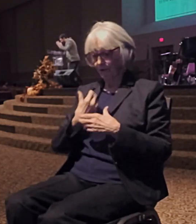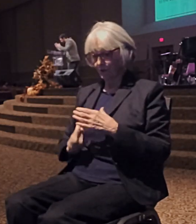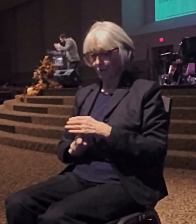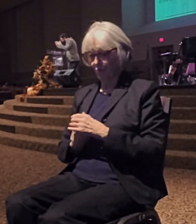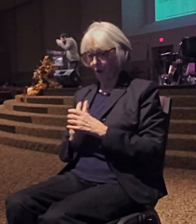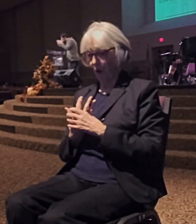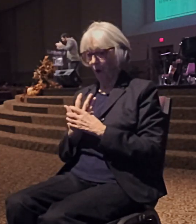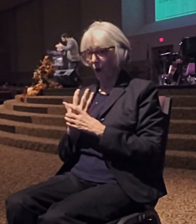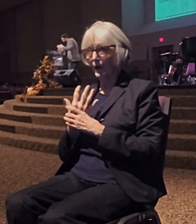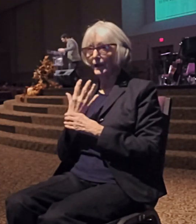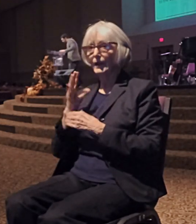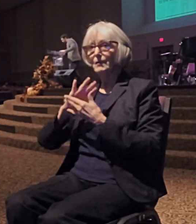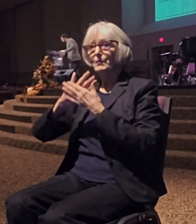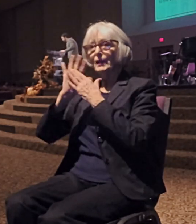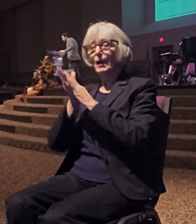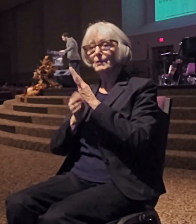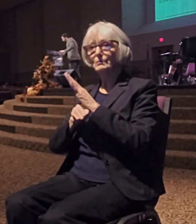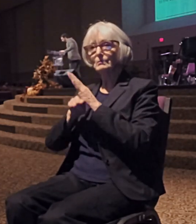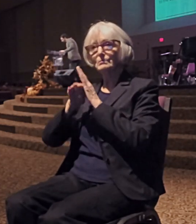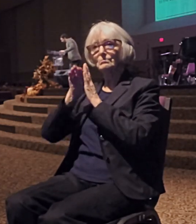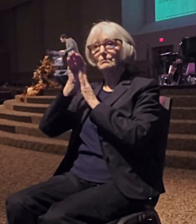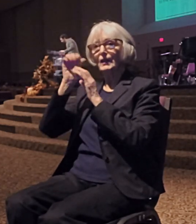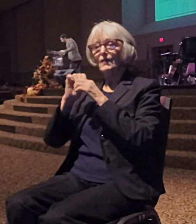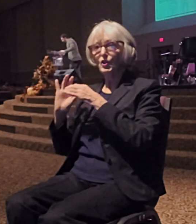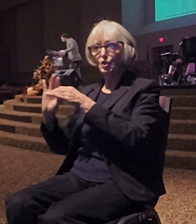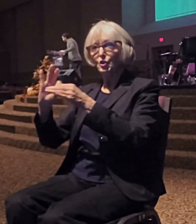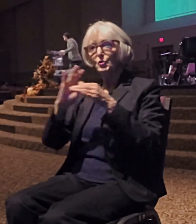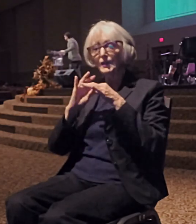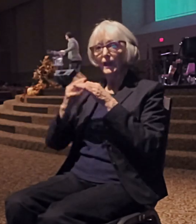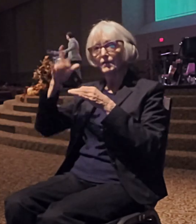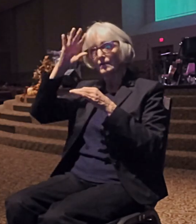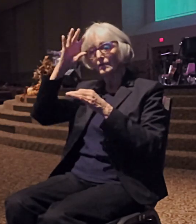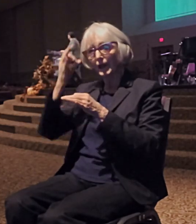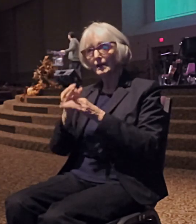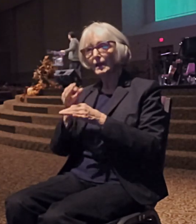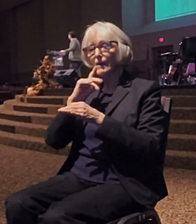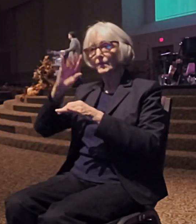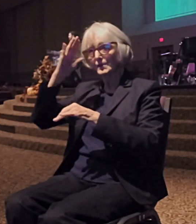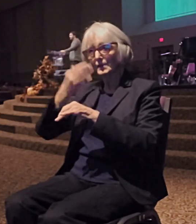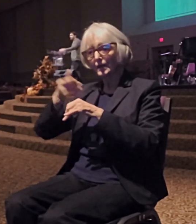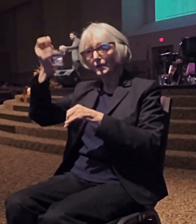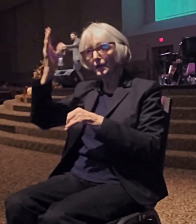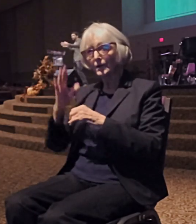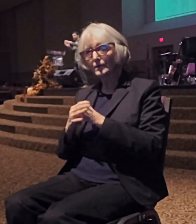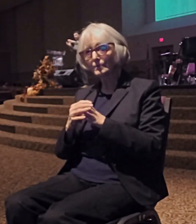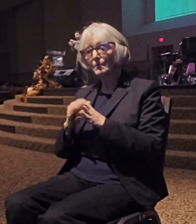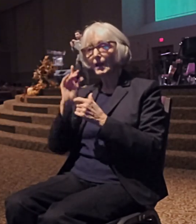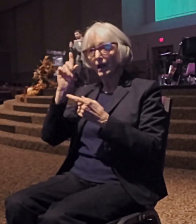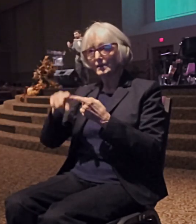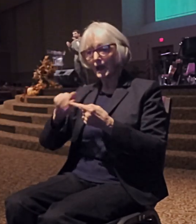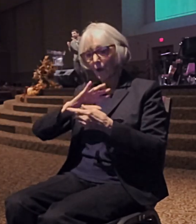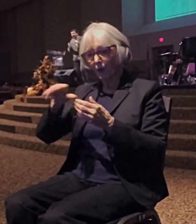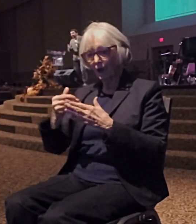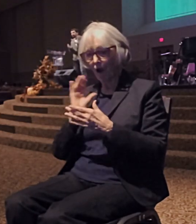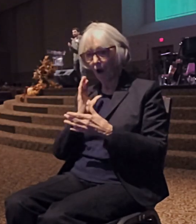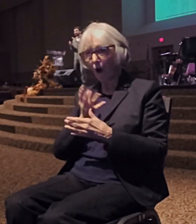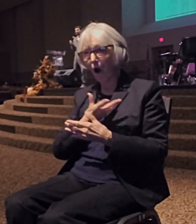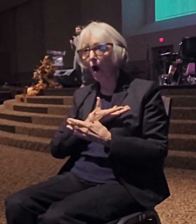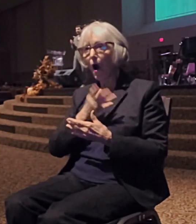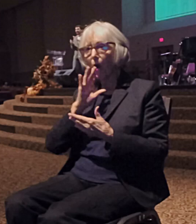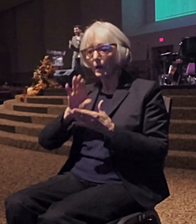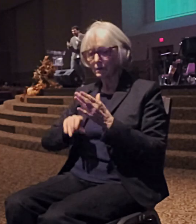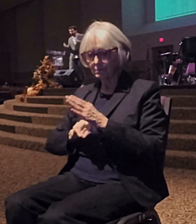Until we all attain to the unity of the faith and the knowledge of the Son of God. Until we all